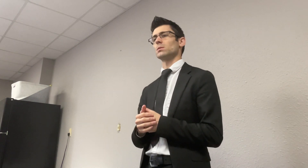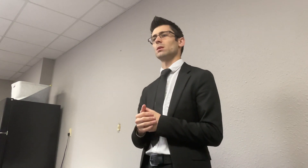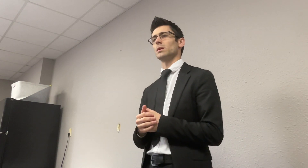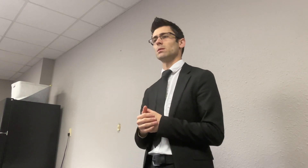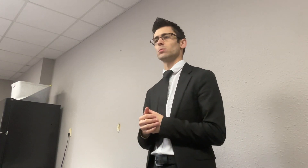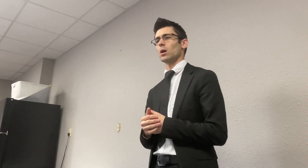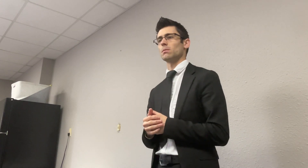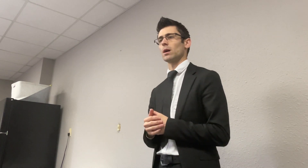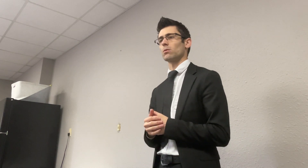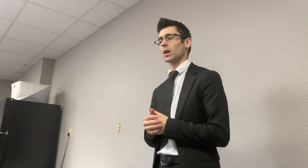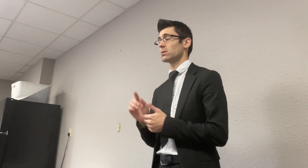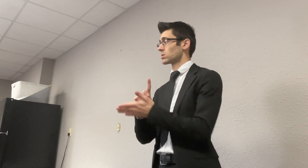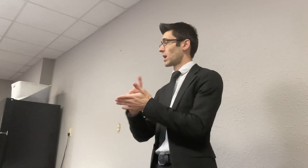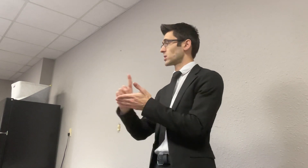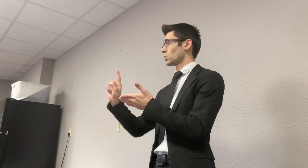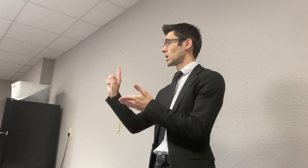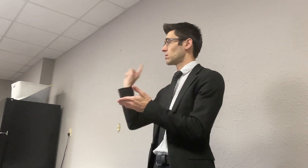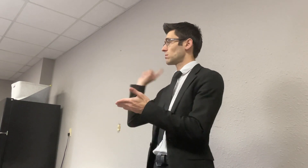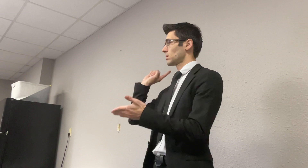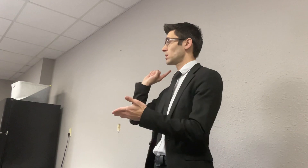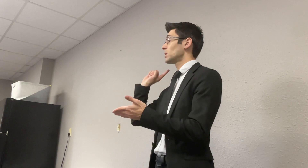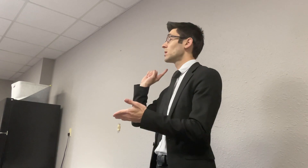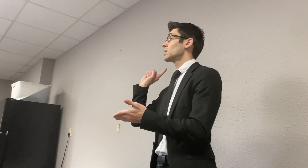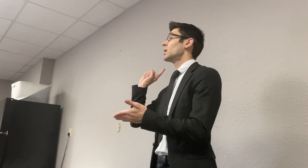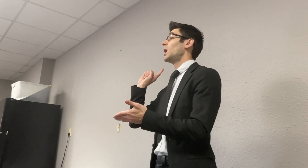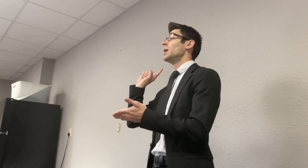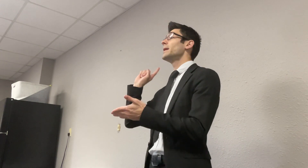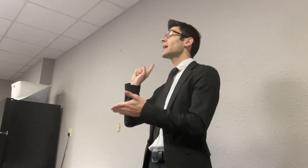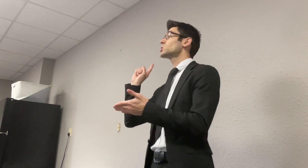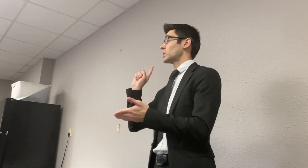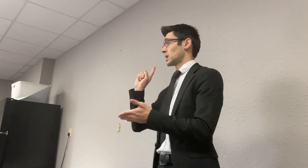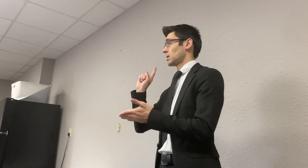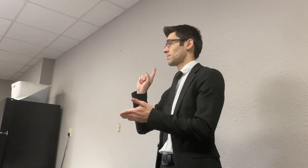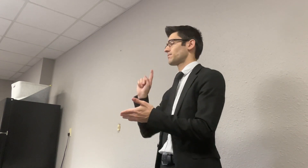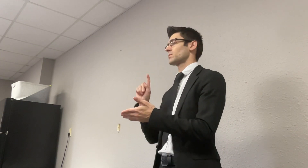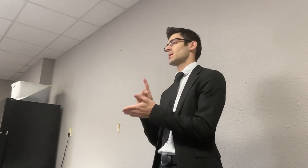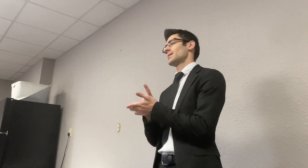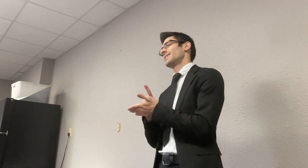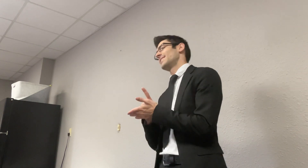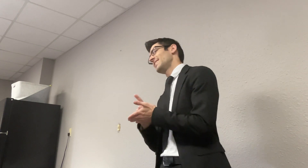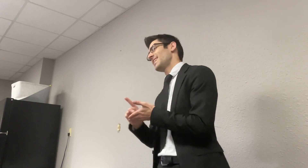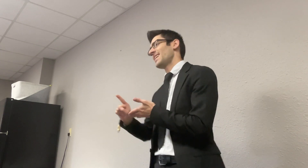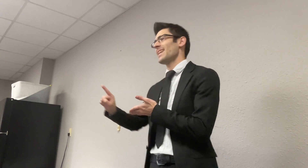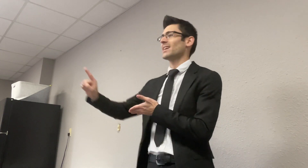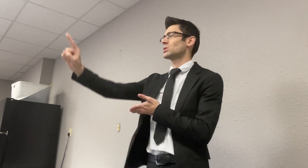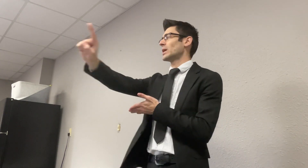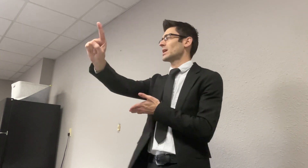to be talking about. Okay, so last week. Next week. Next week.